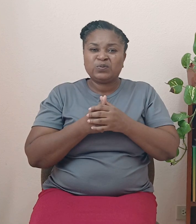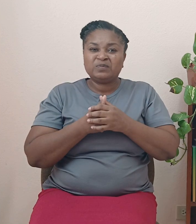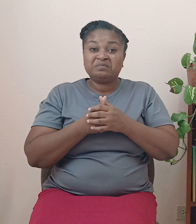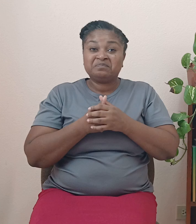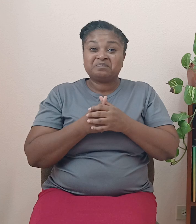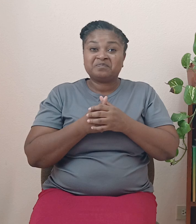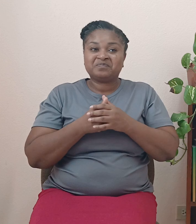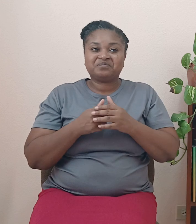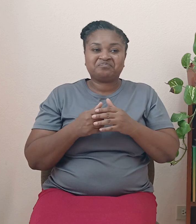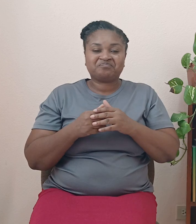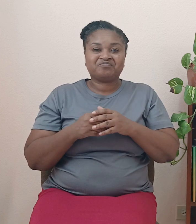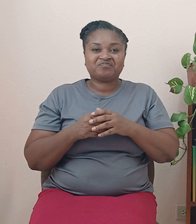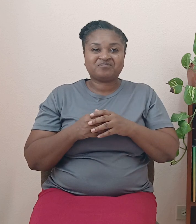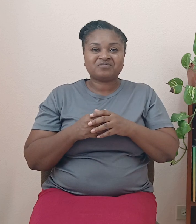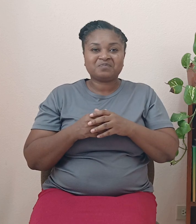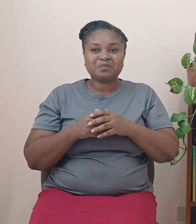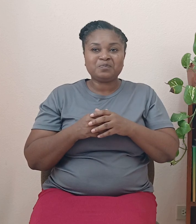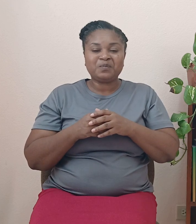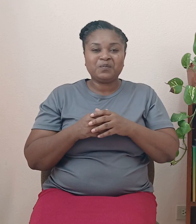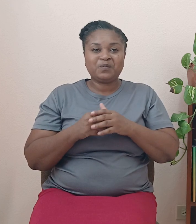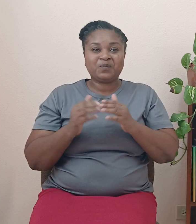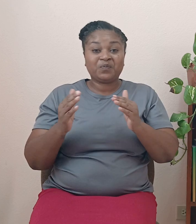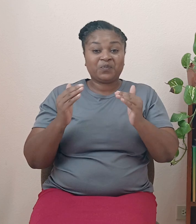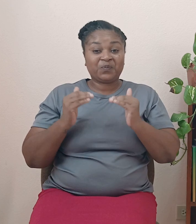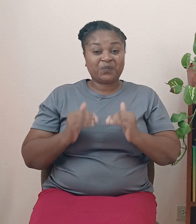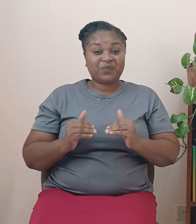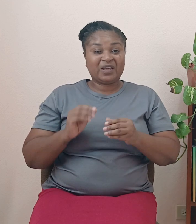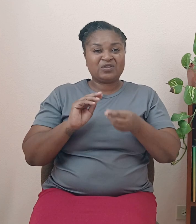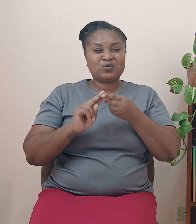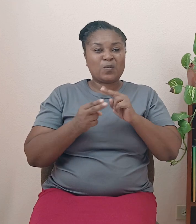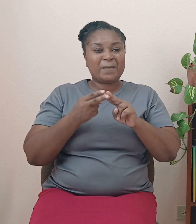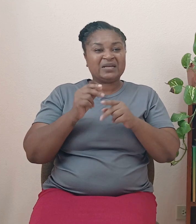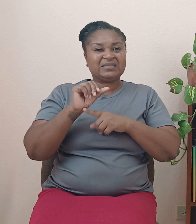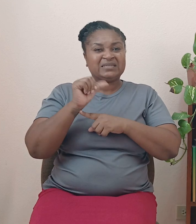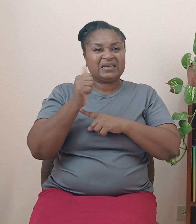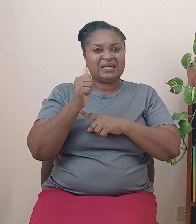Question 10. Why was Boaz kind to Ruth?